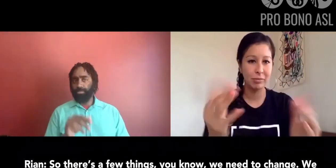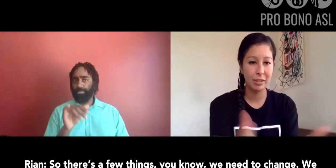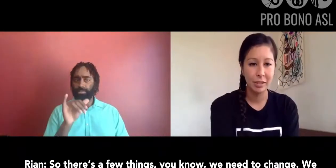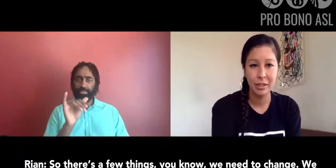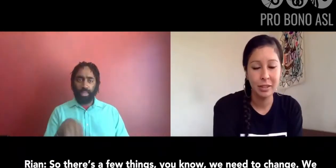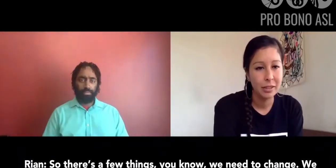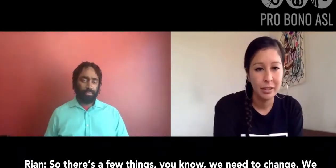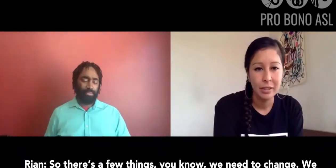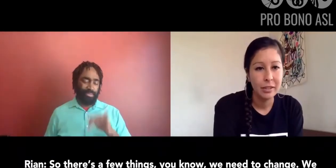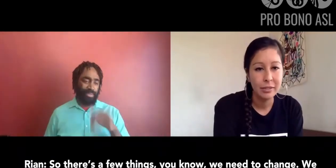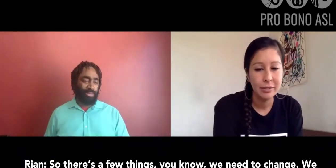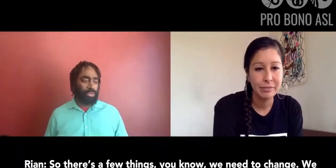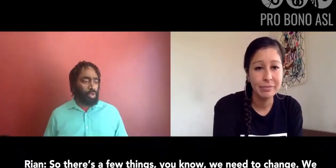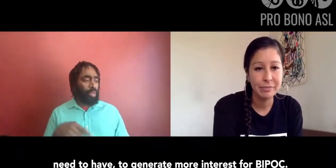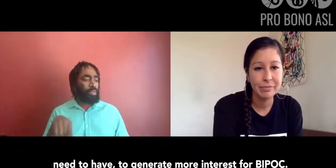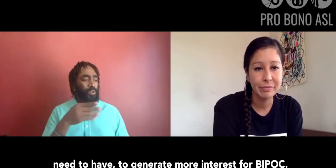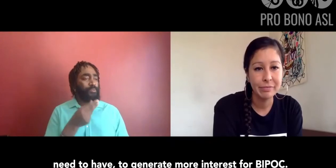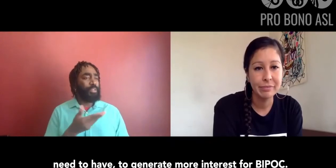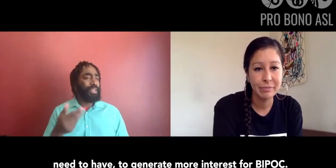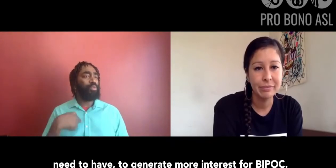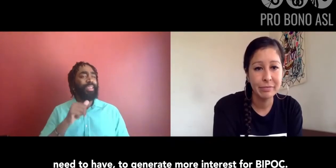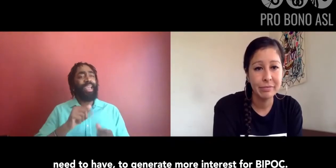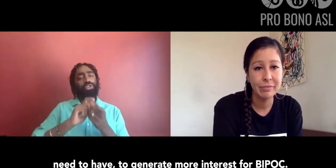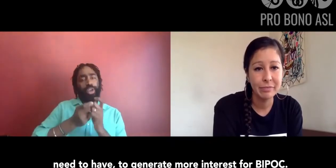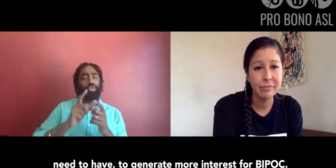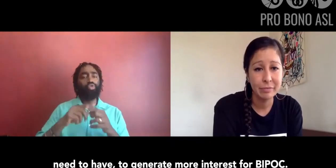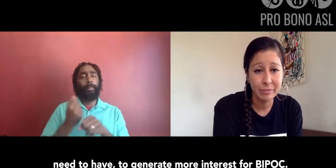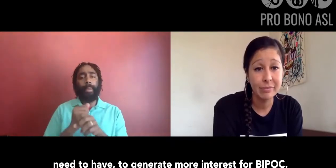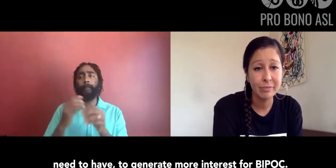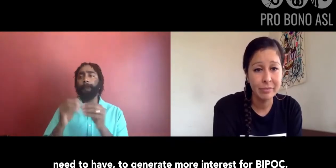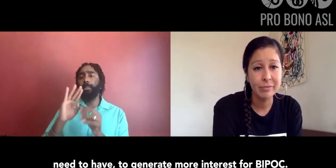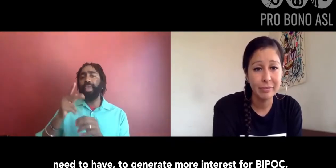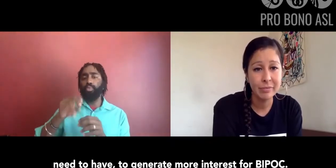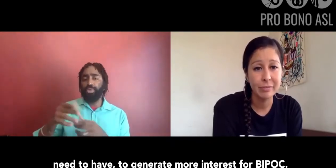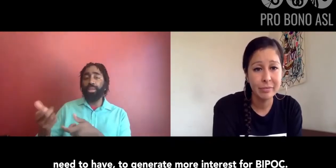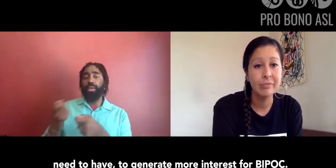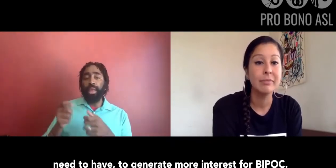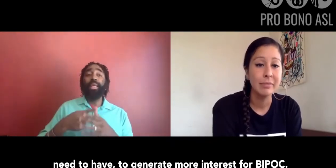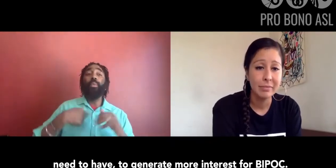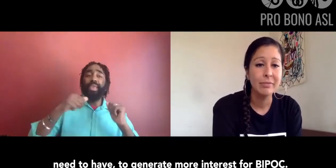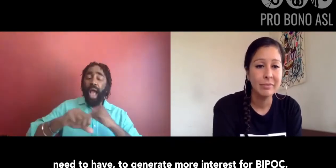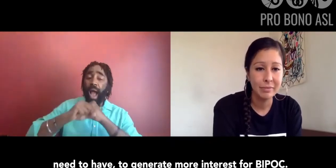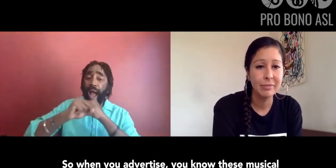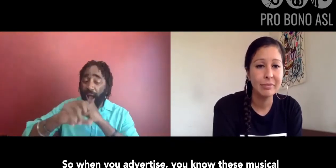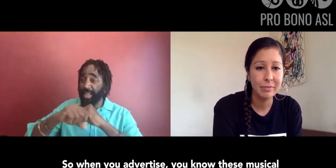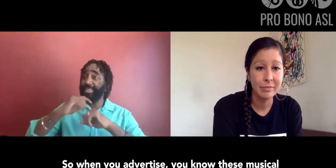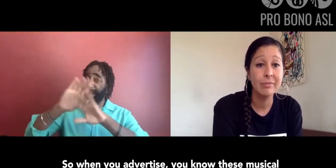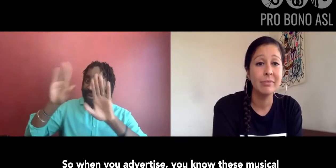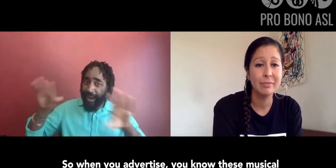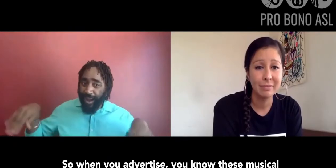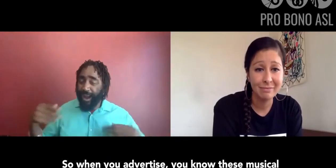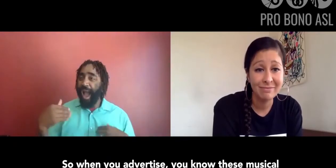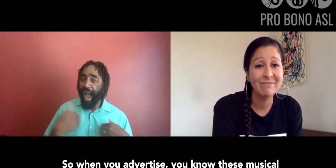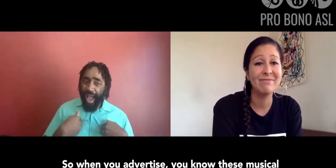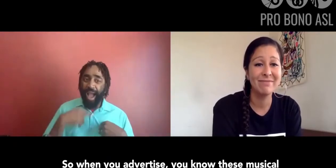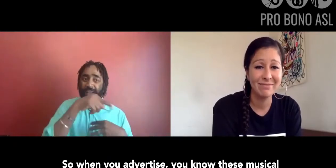So there's a few things, we need to change. We need to have, to generate more interest for BIPOC. So when you